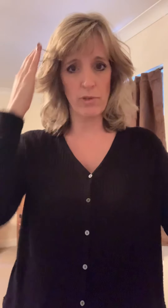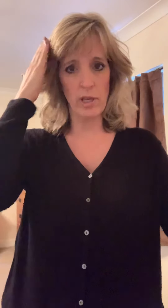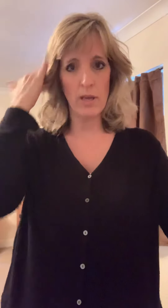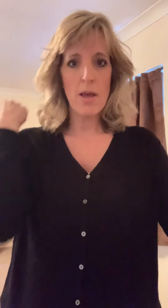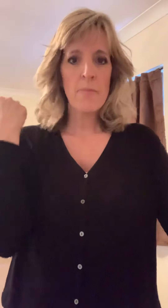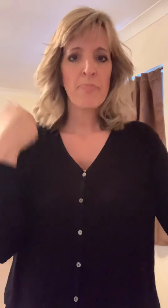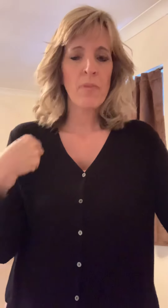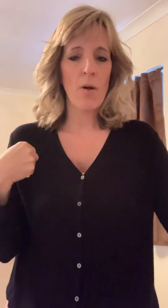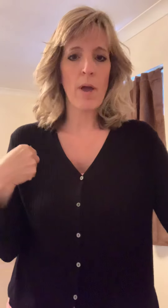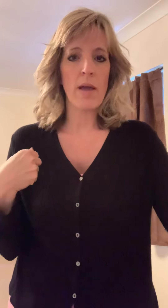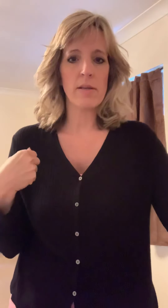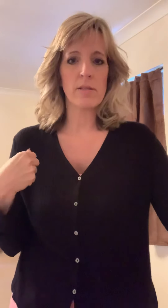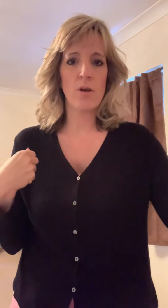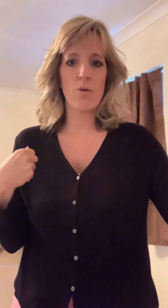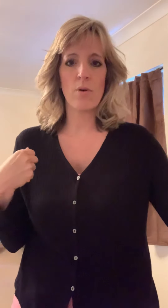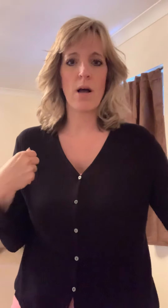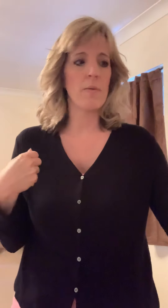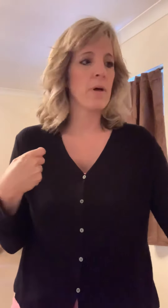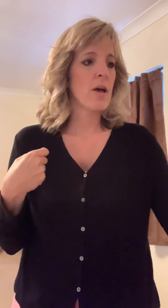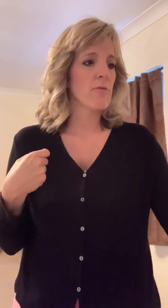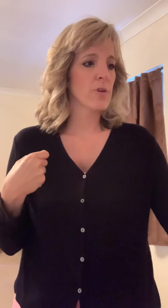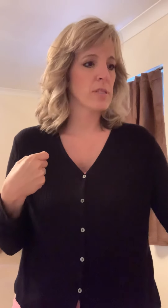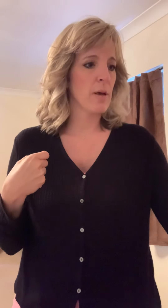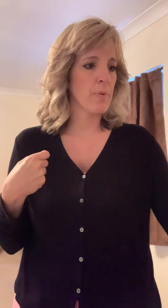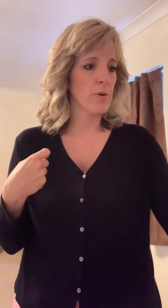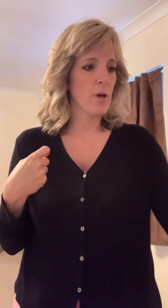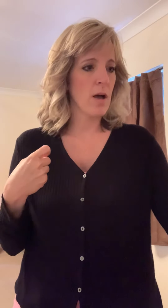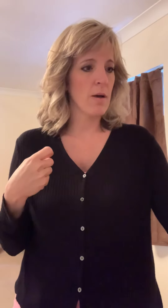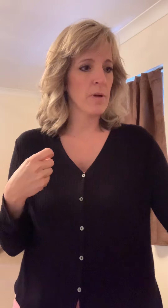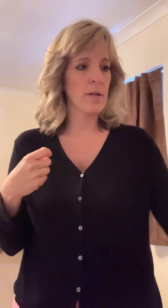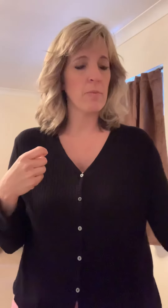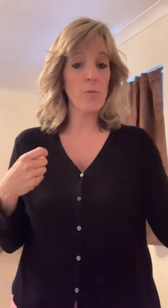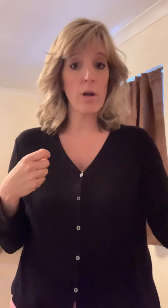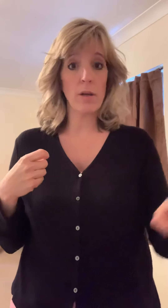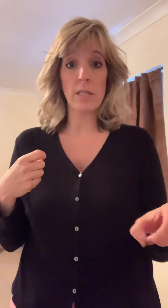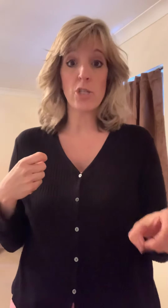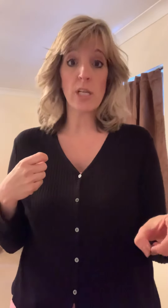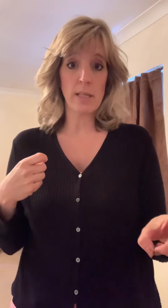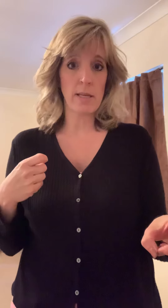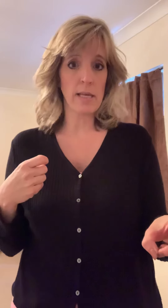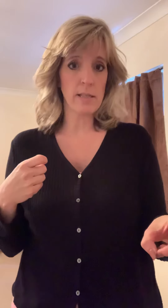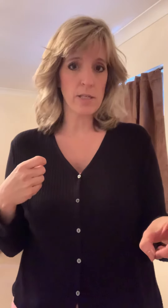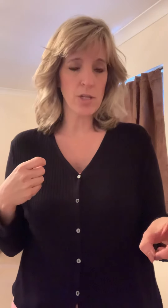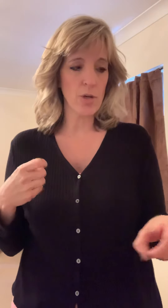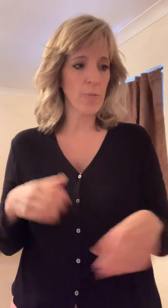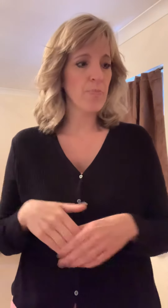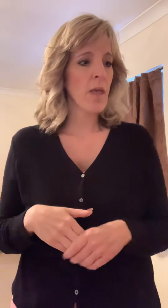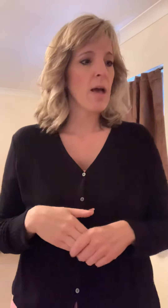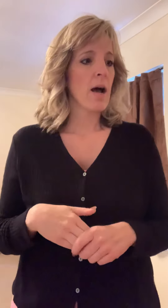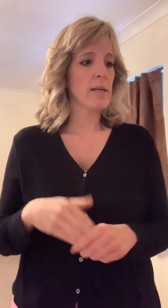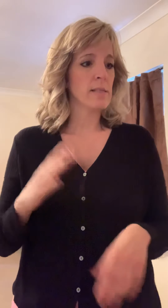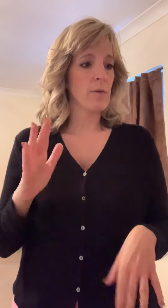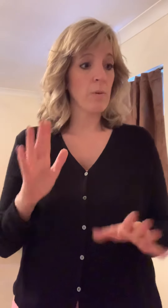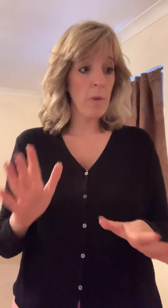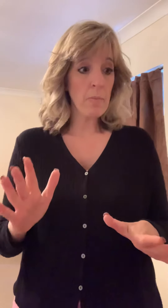generally. Okay, so for example, number 1 on the sheet that I sent to you, I say,